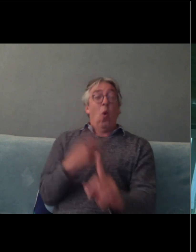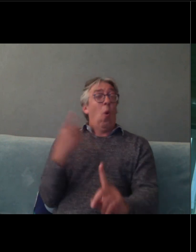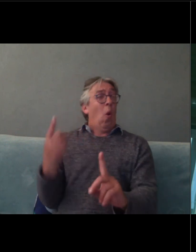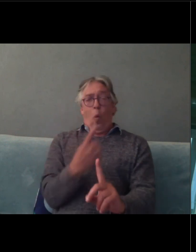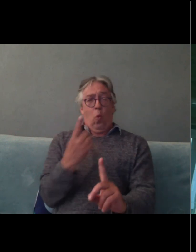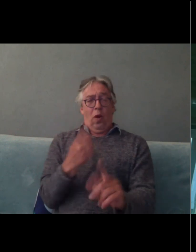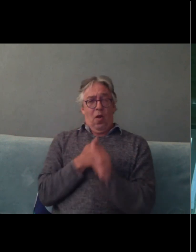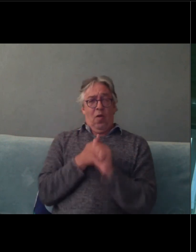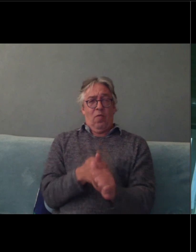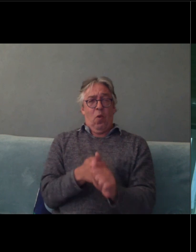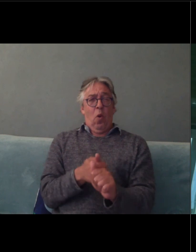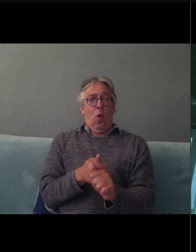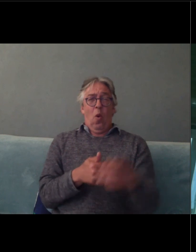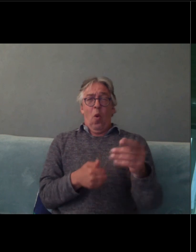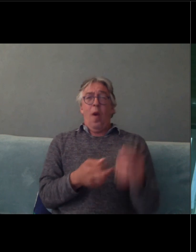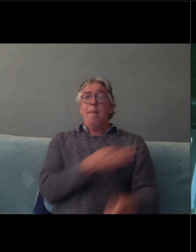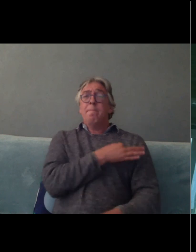disabilities?